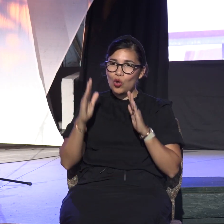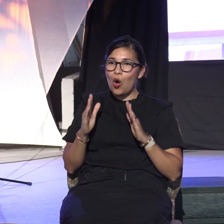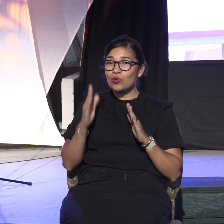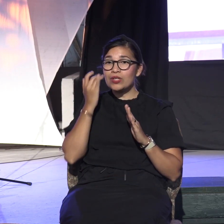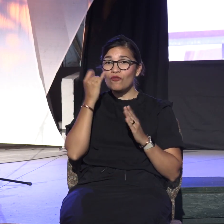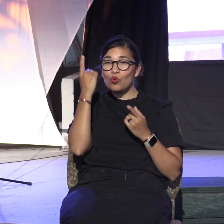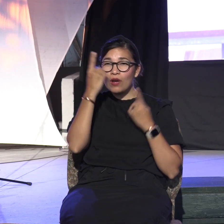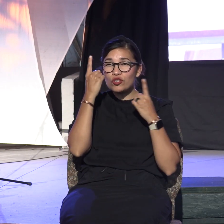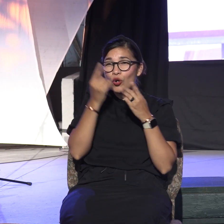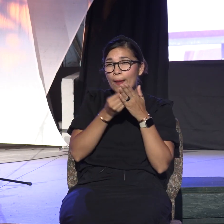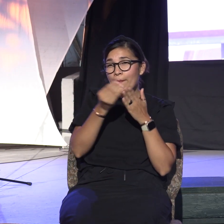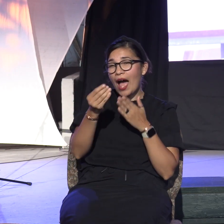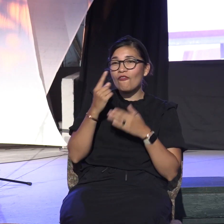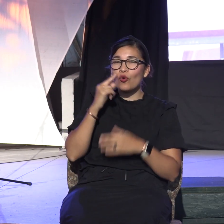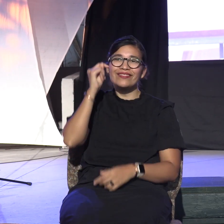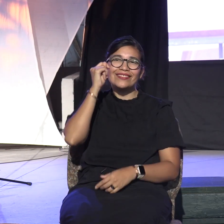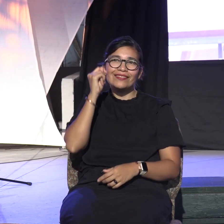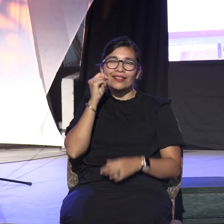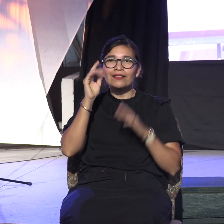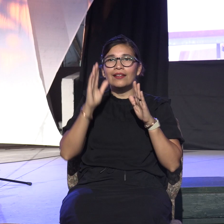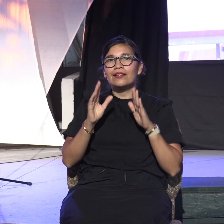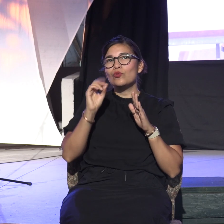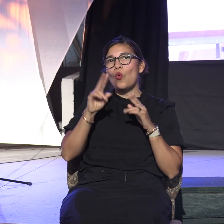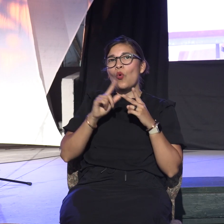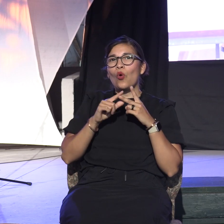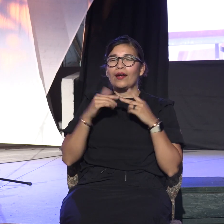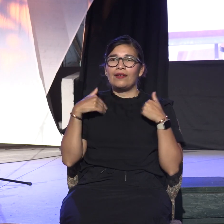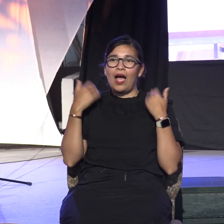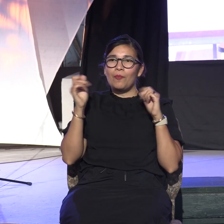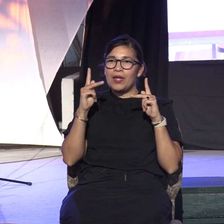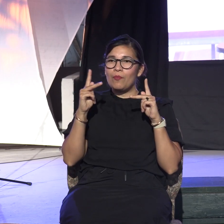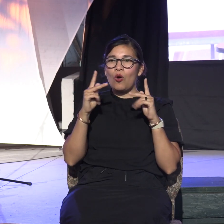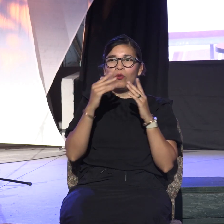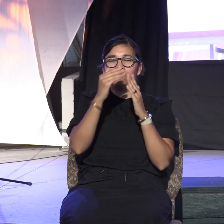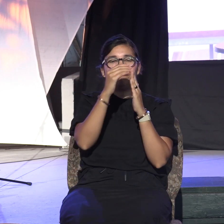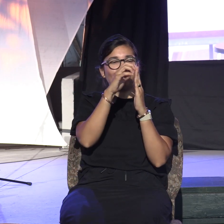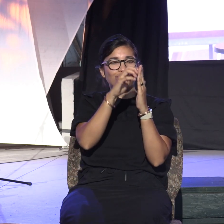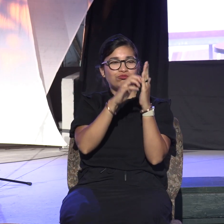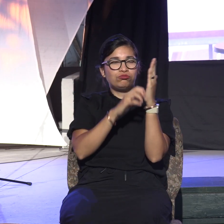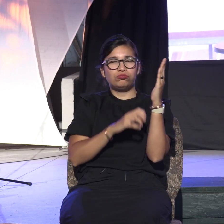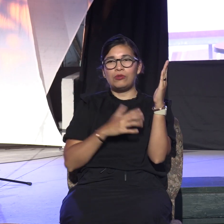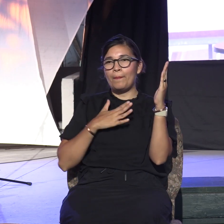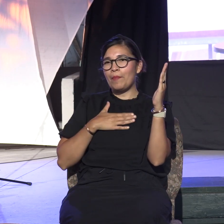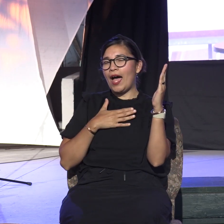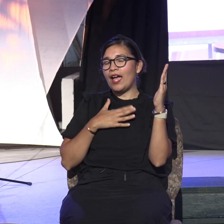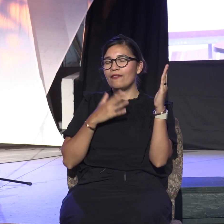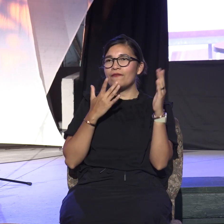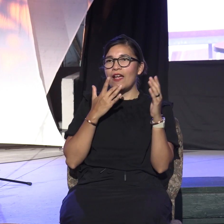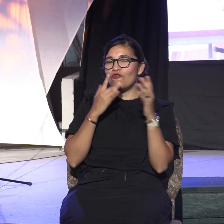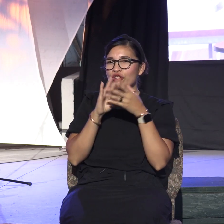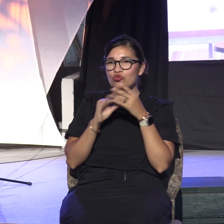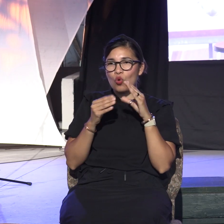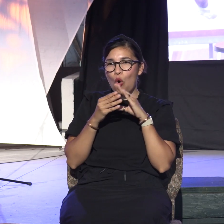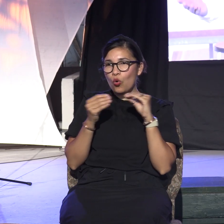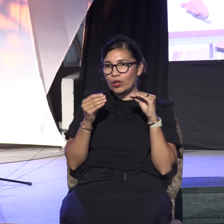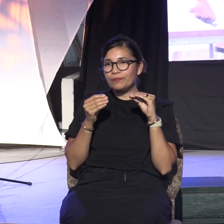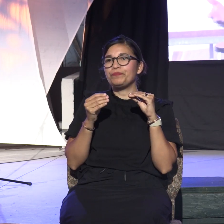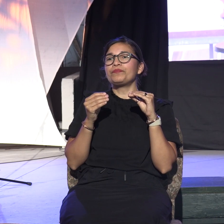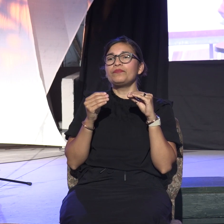you can pick it up on sale at the ABC, and they wanted me to tell you that. So I'm not pushing my books, but here we go. All